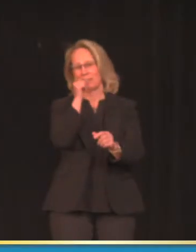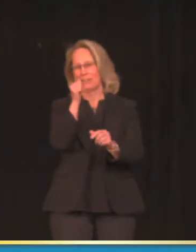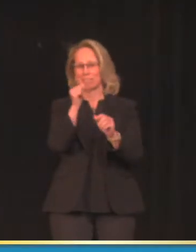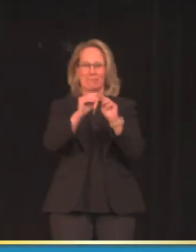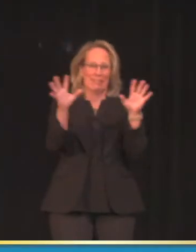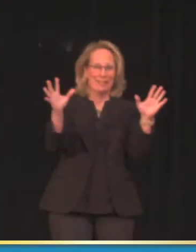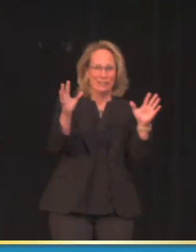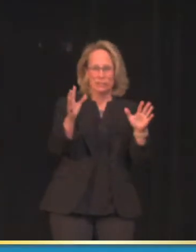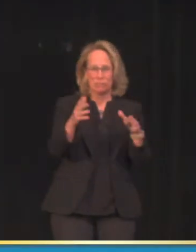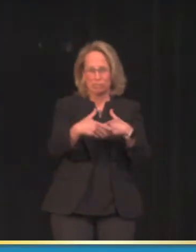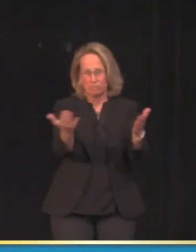So truly, thank you, team.